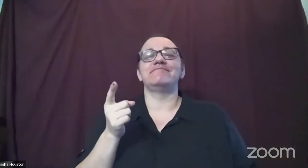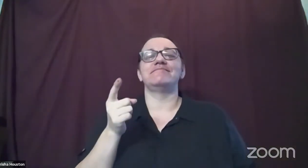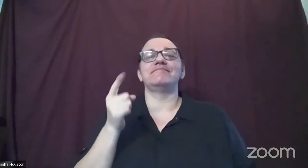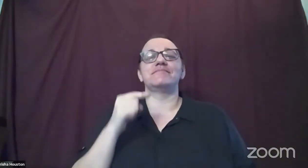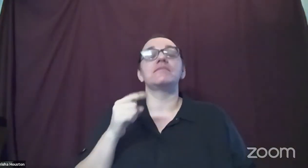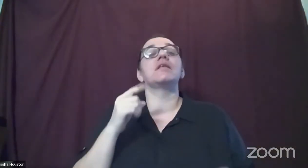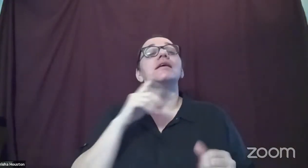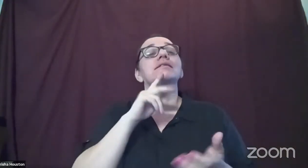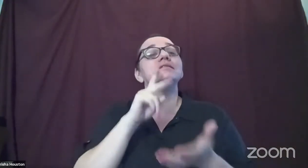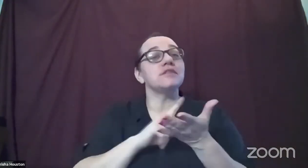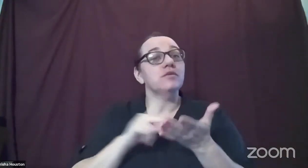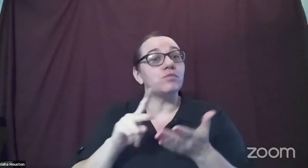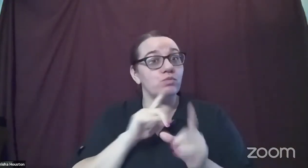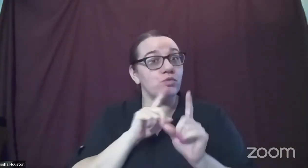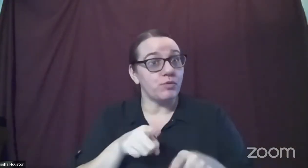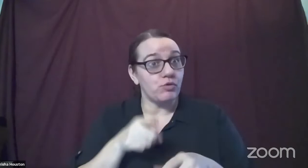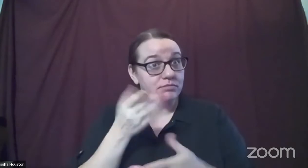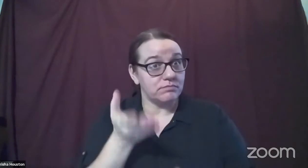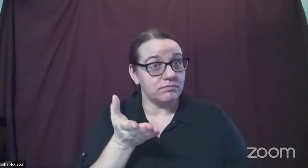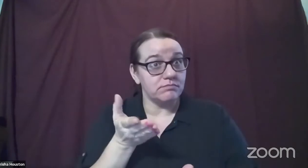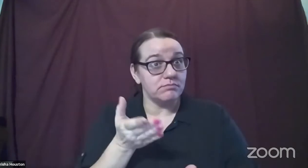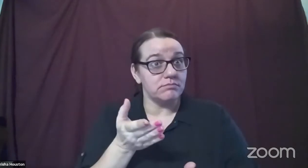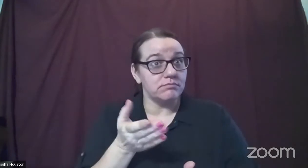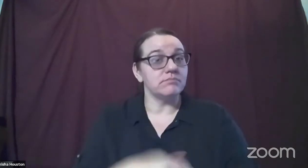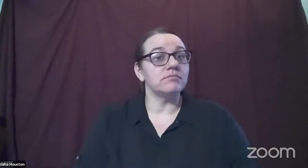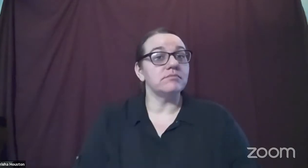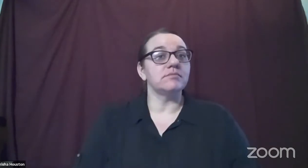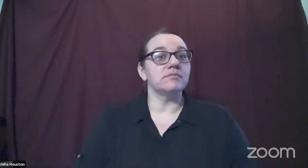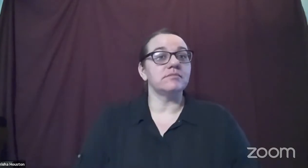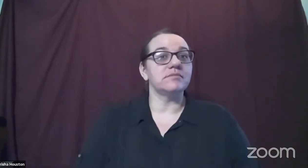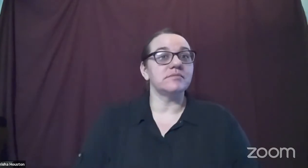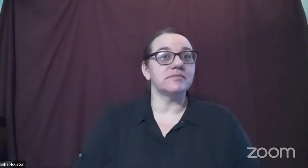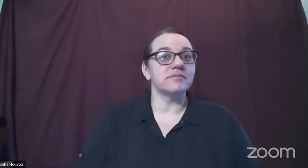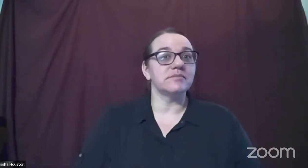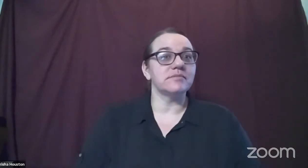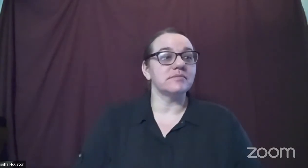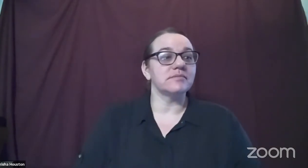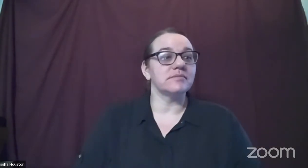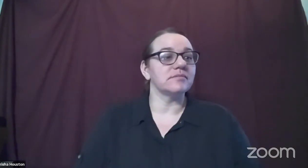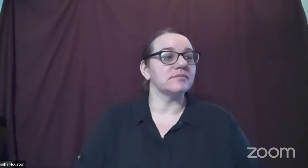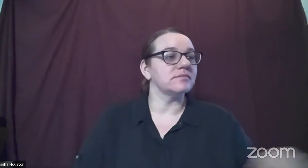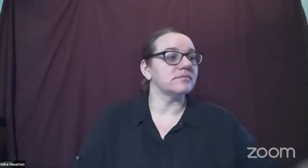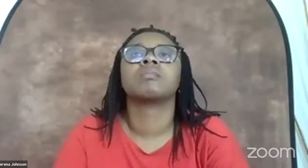that we don't have. So there will be no vice president's report. Moving on to the secretary's report.